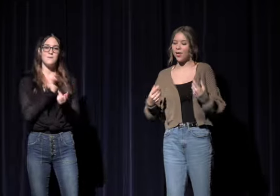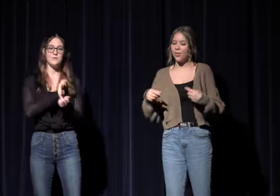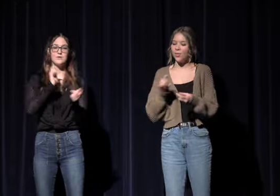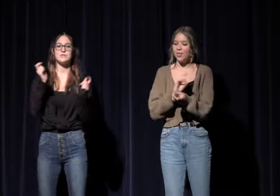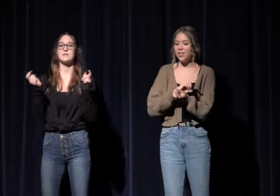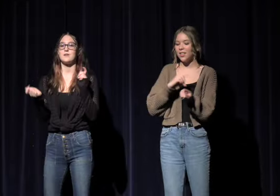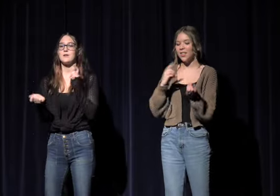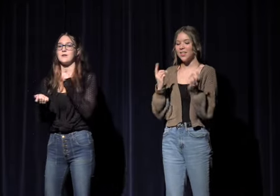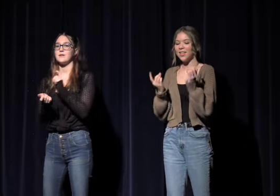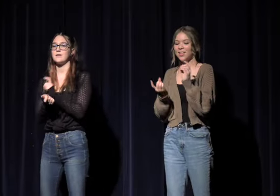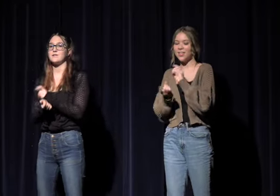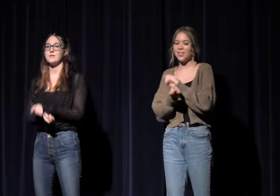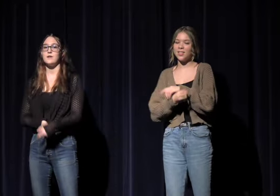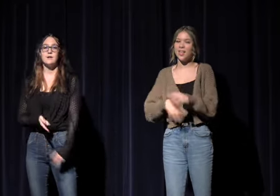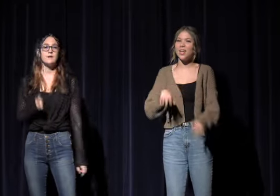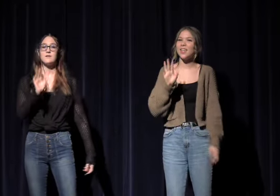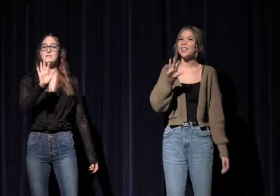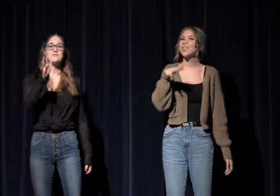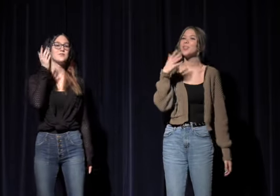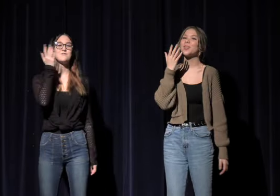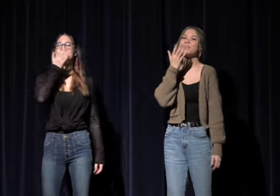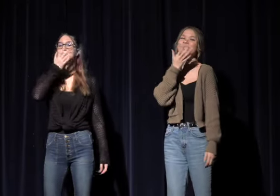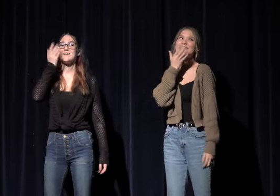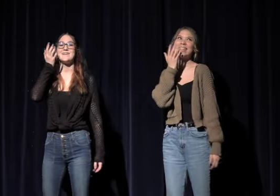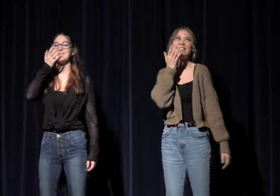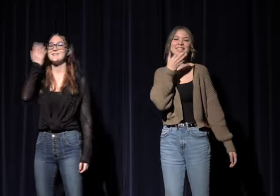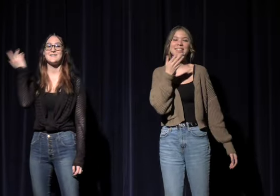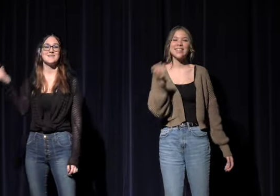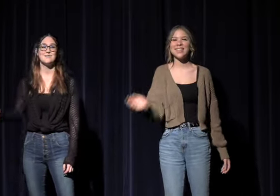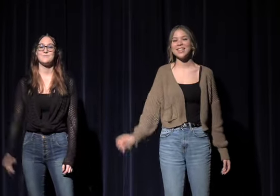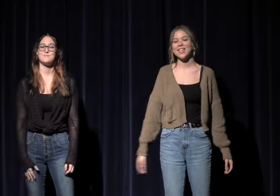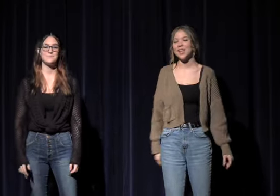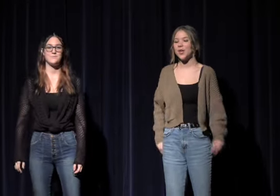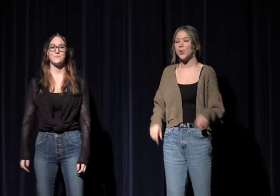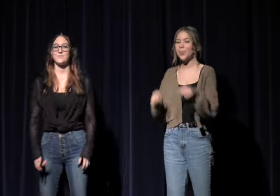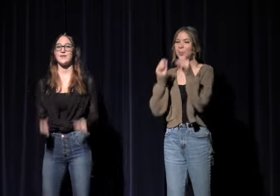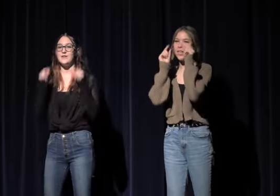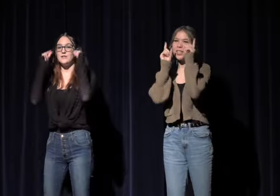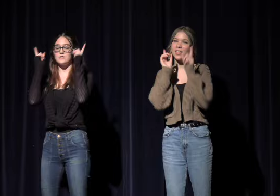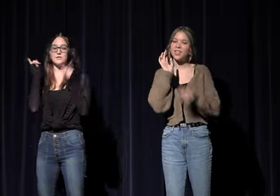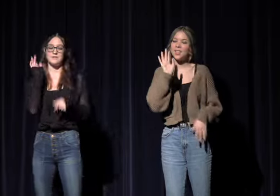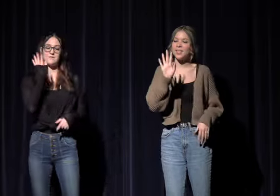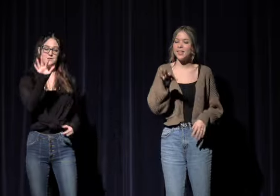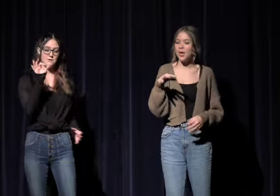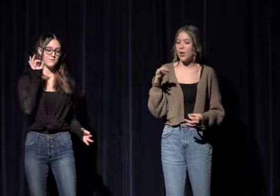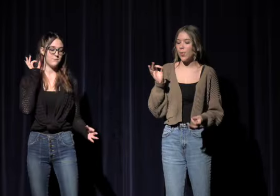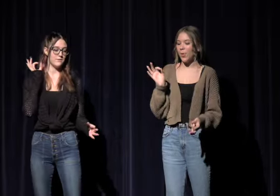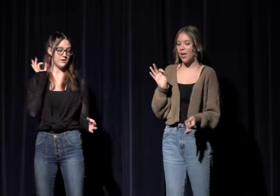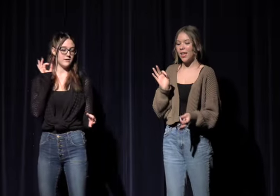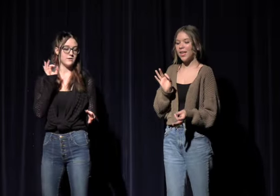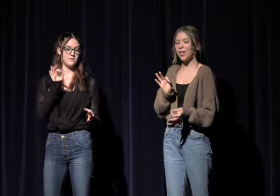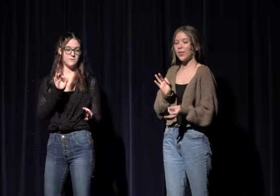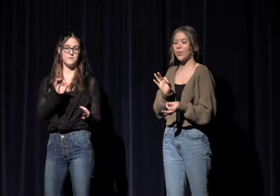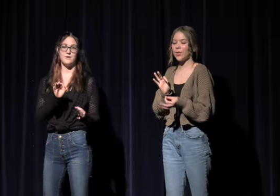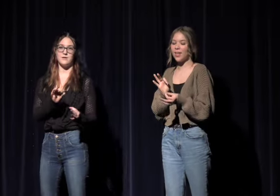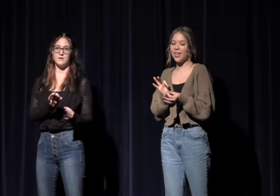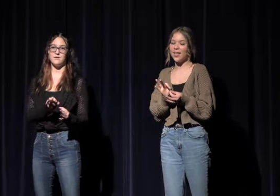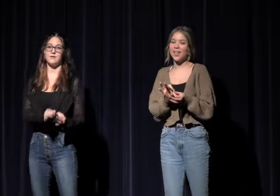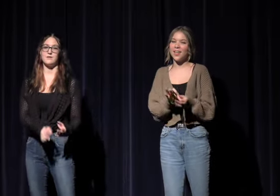would change Cause, girl, amazing Cause, girl, way you are